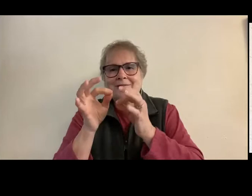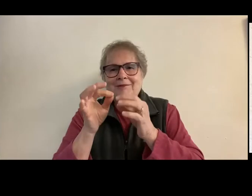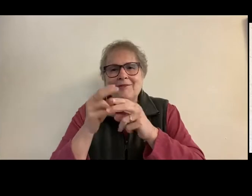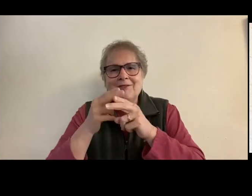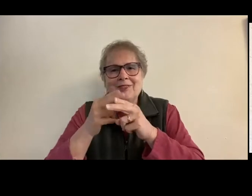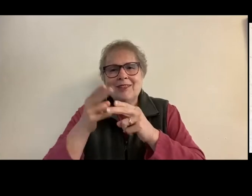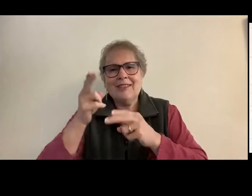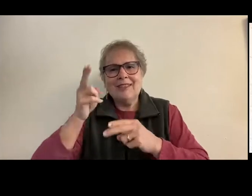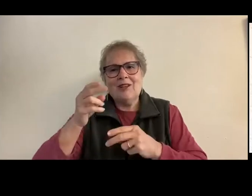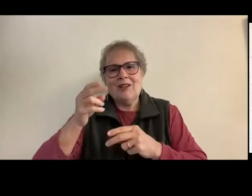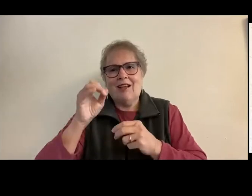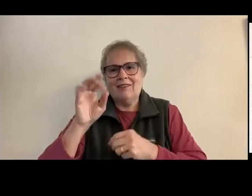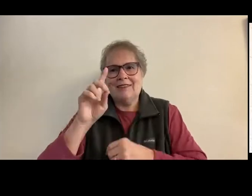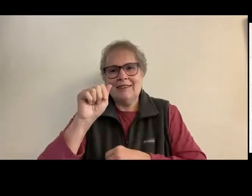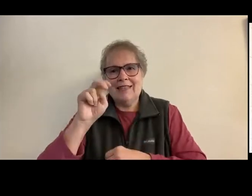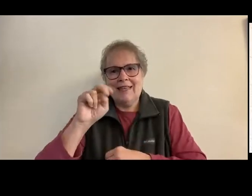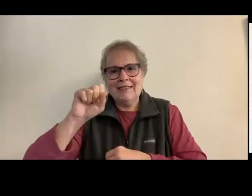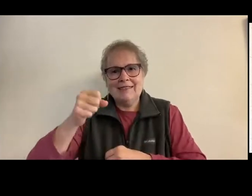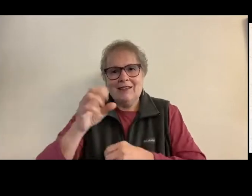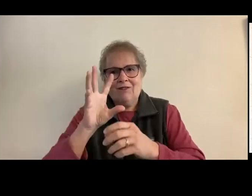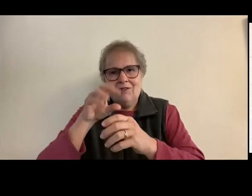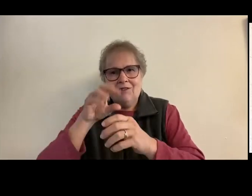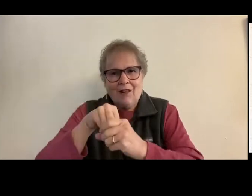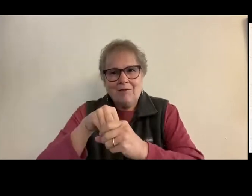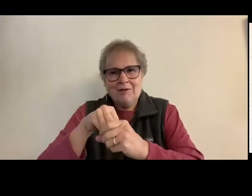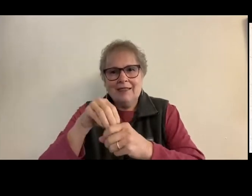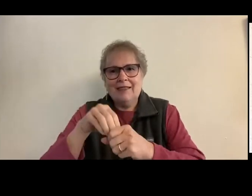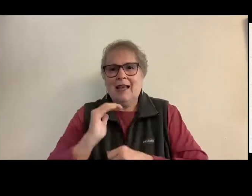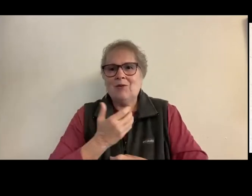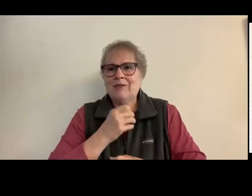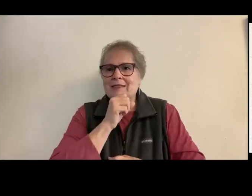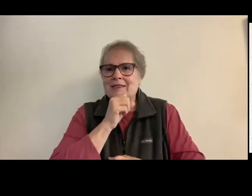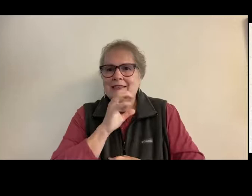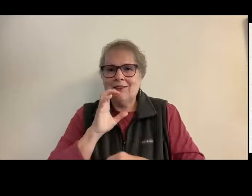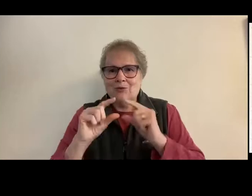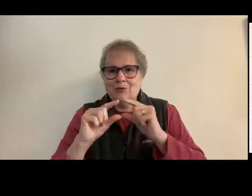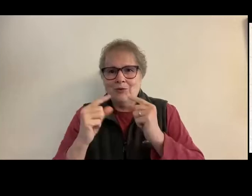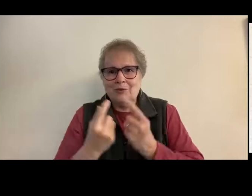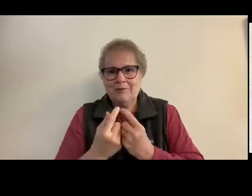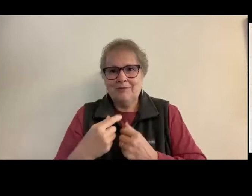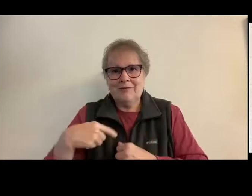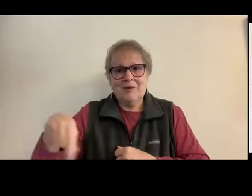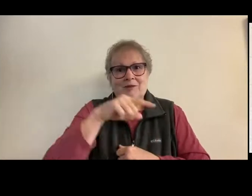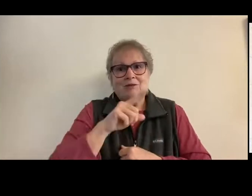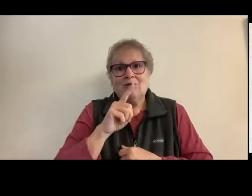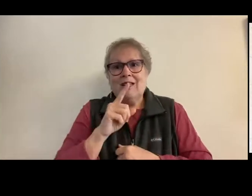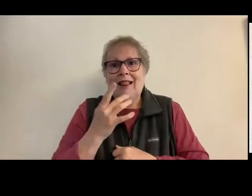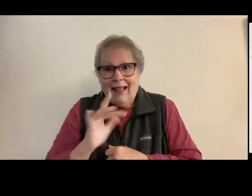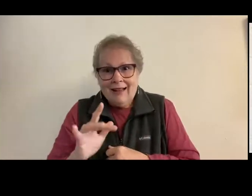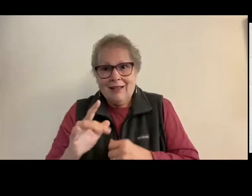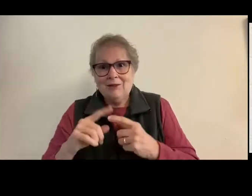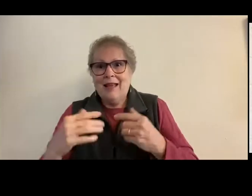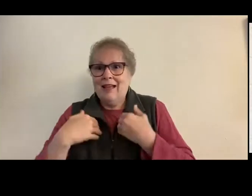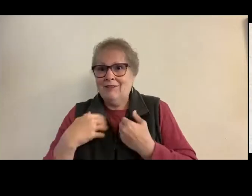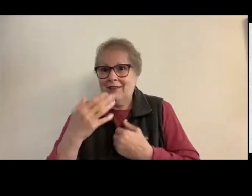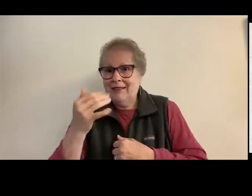BACDSC, Bay Area Coalition of Deaf Seniors. I want to explain a little of Dan's involvement in our senior group. We